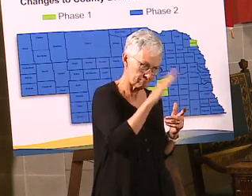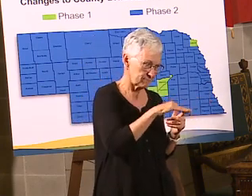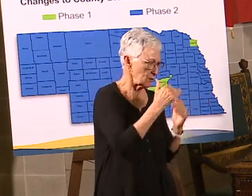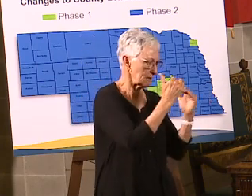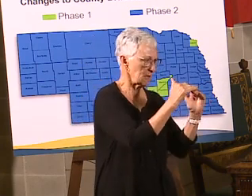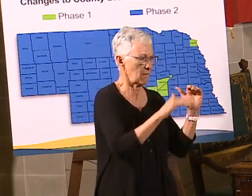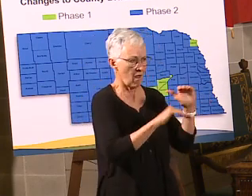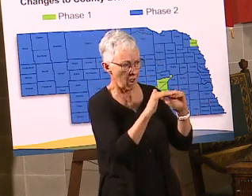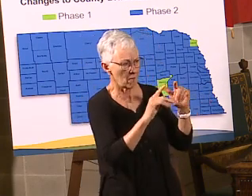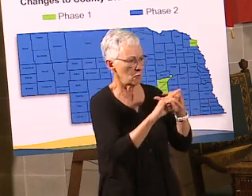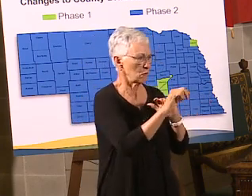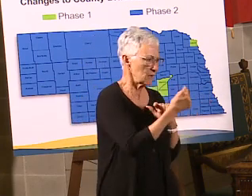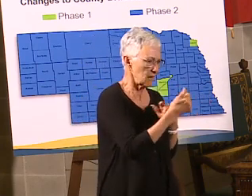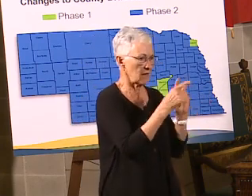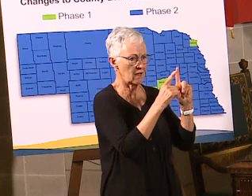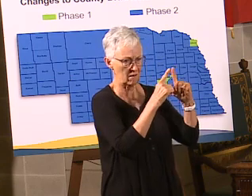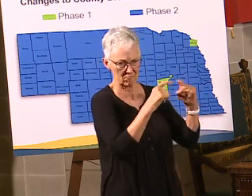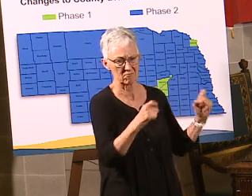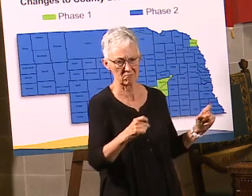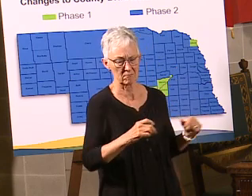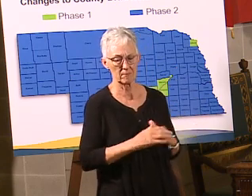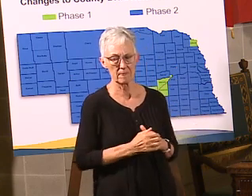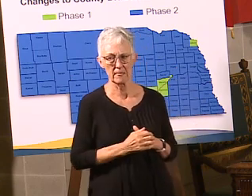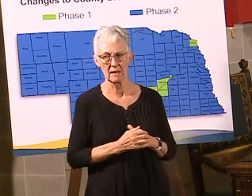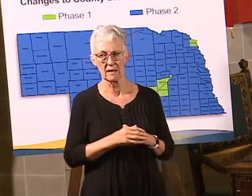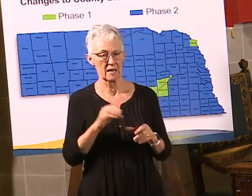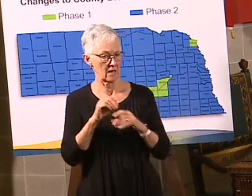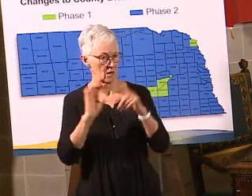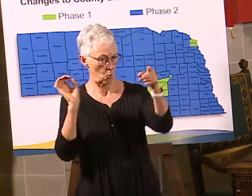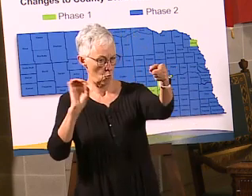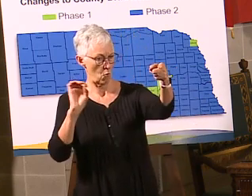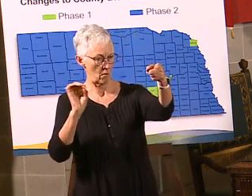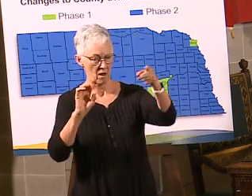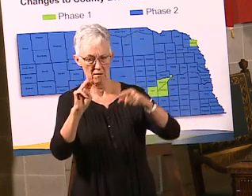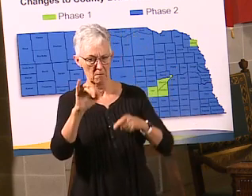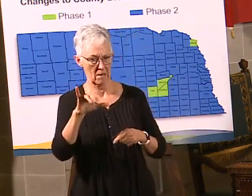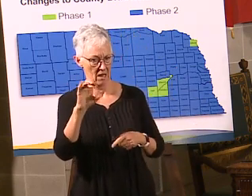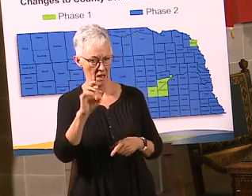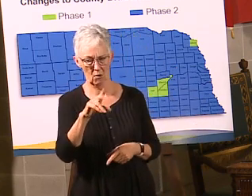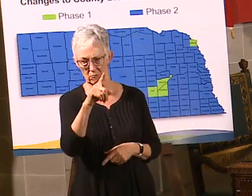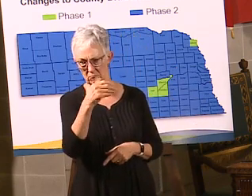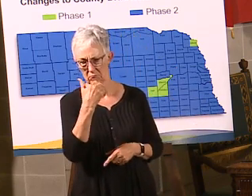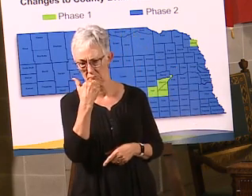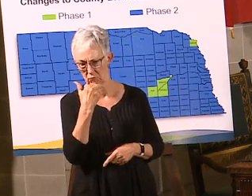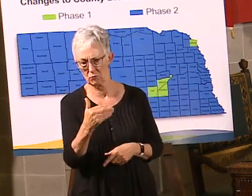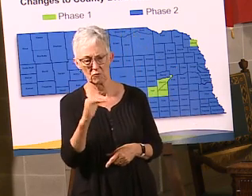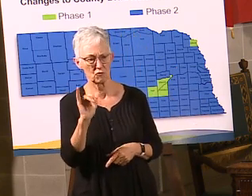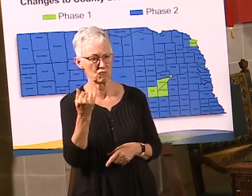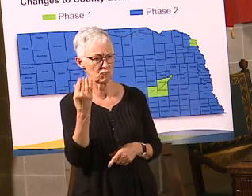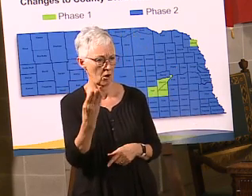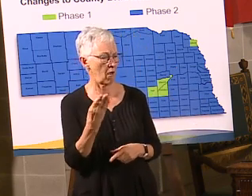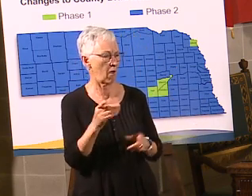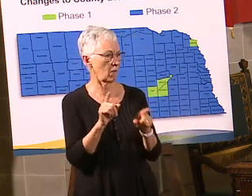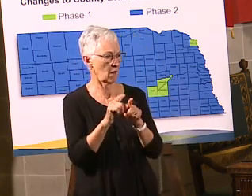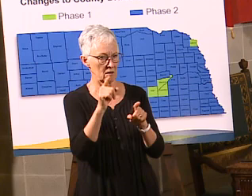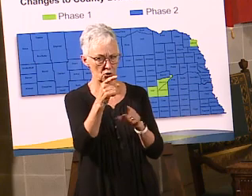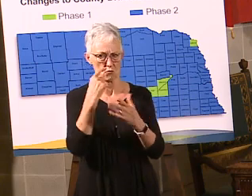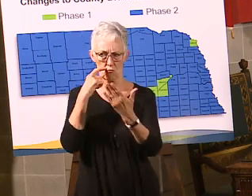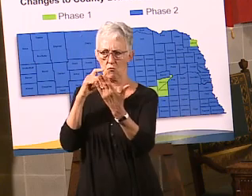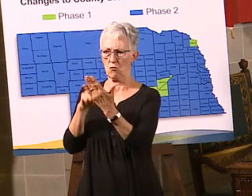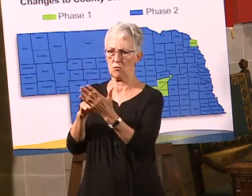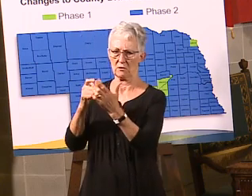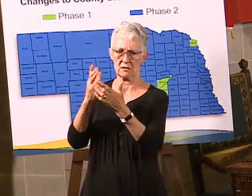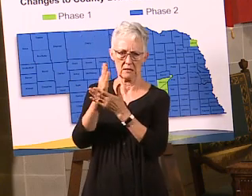started on this pandemic, we had issues with the big box stores, and she reached out to them to ask them to take additional steps to be able to do social